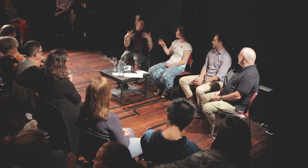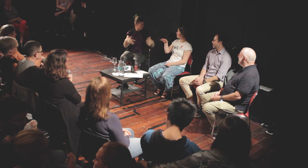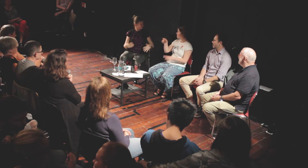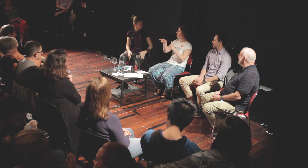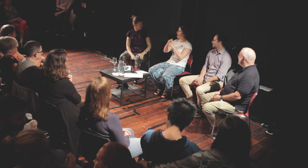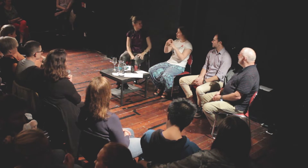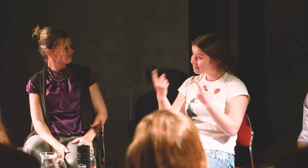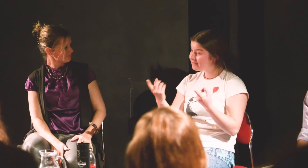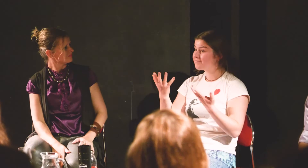assertive.